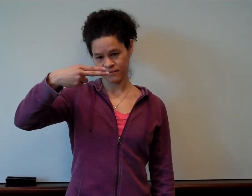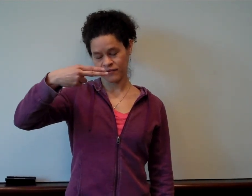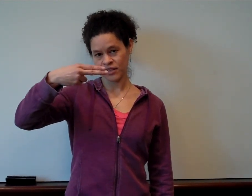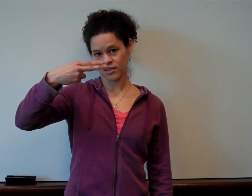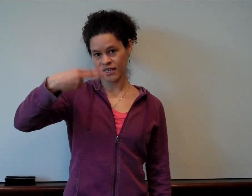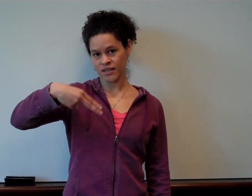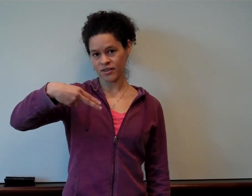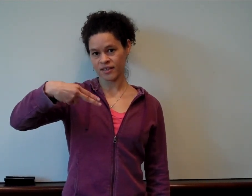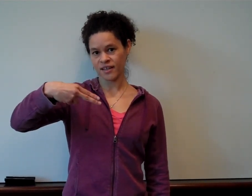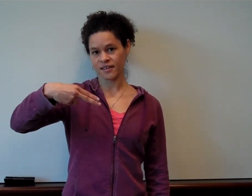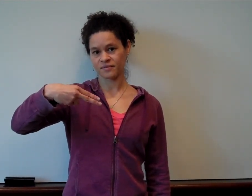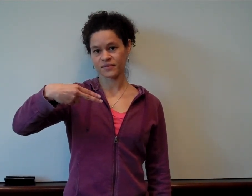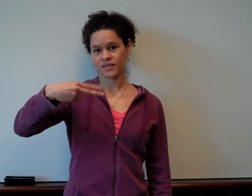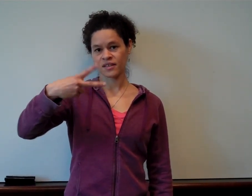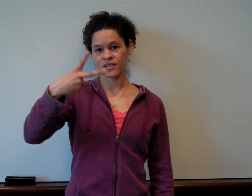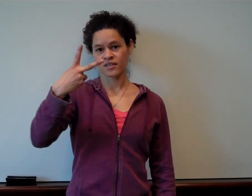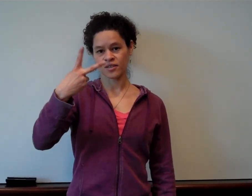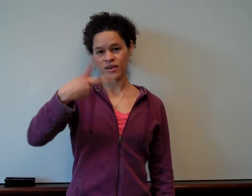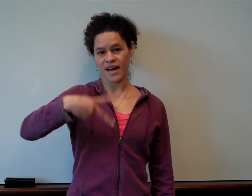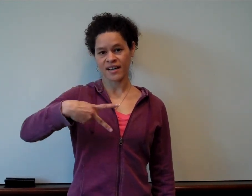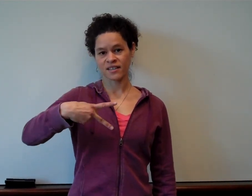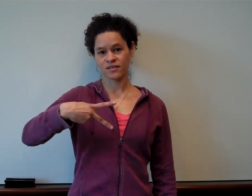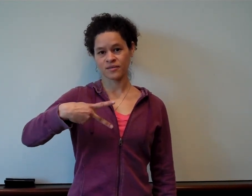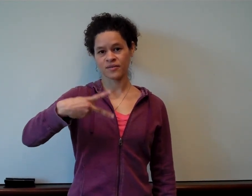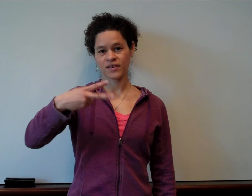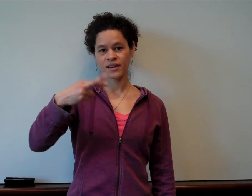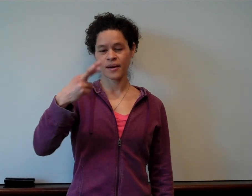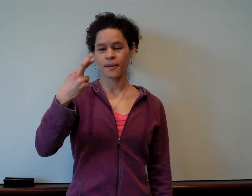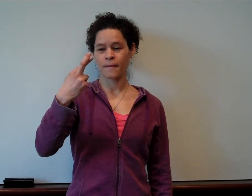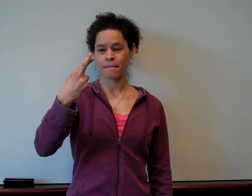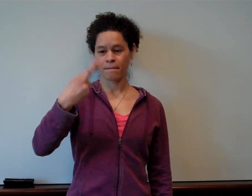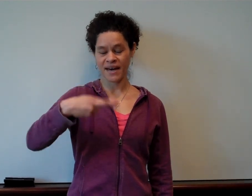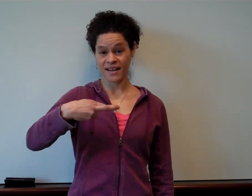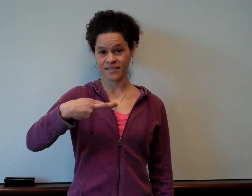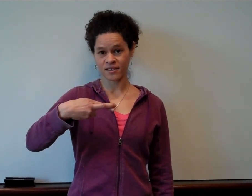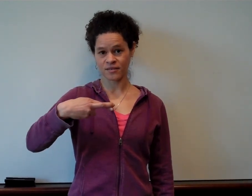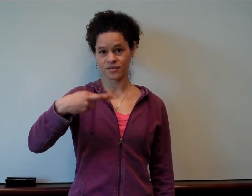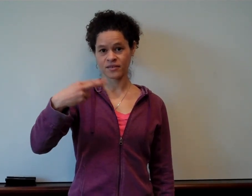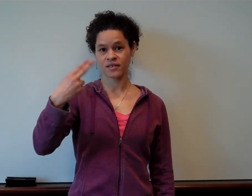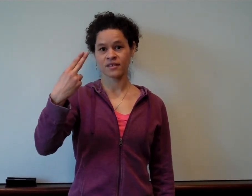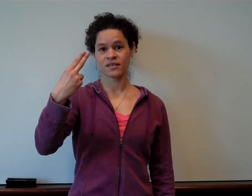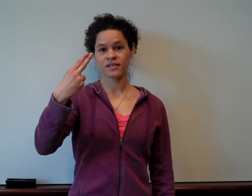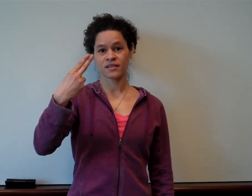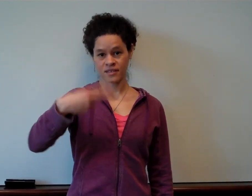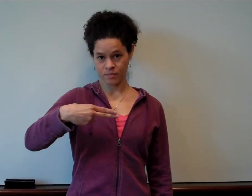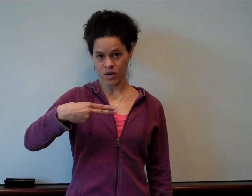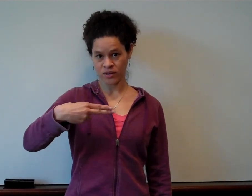fingers together like that. So active, passive, deponent.